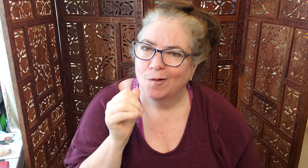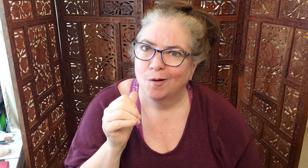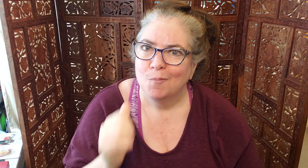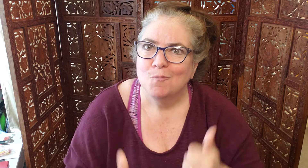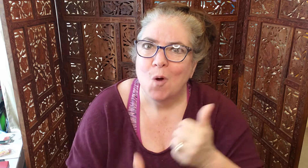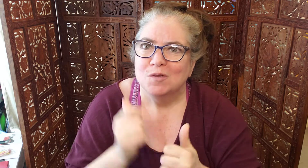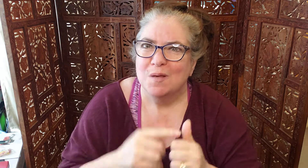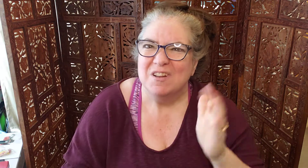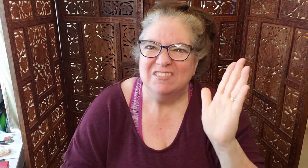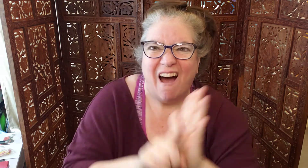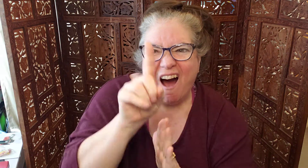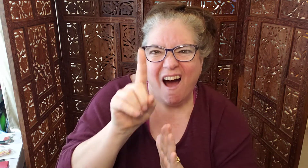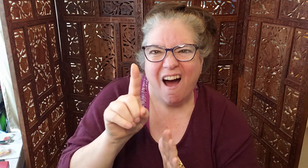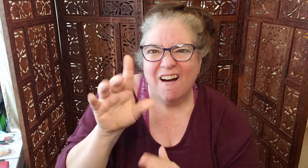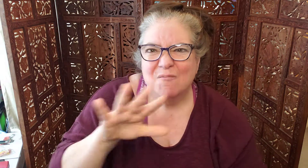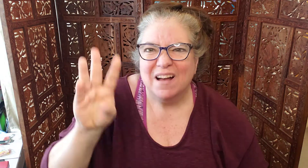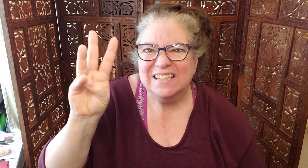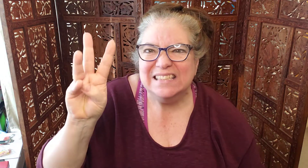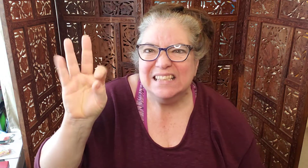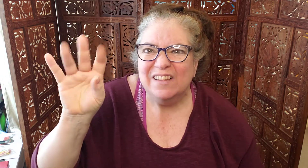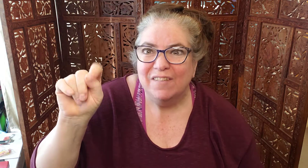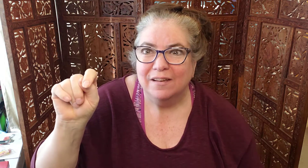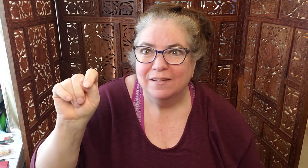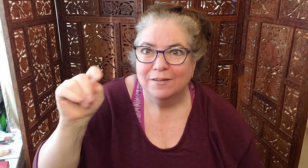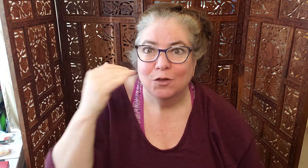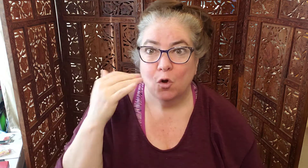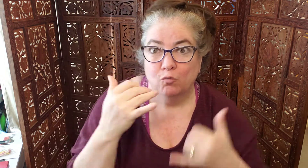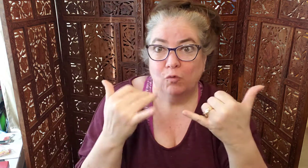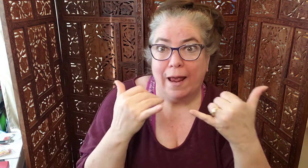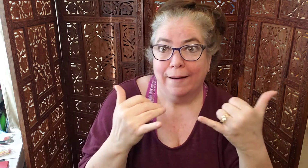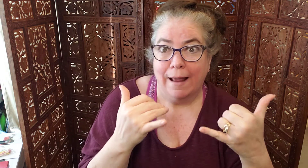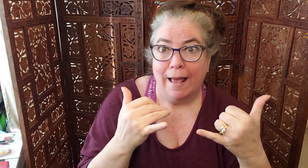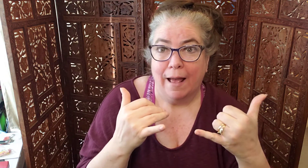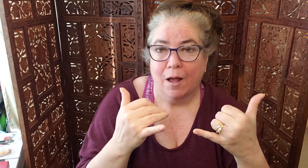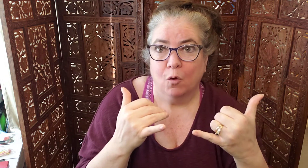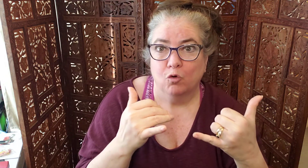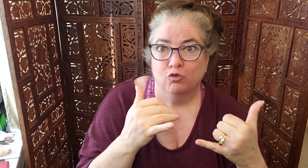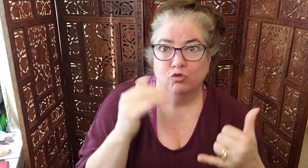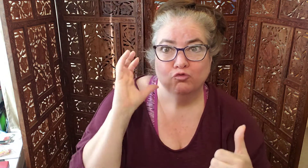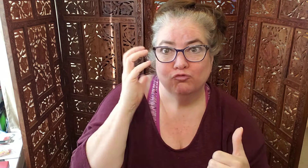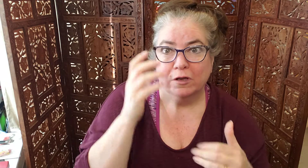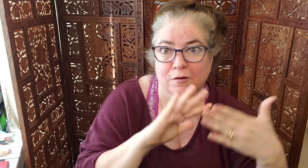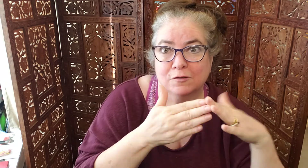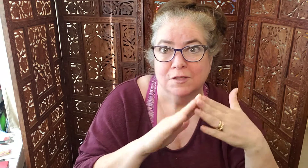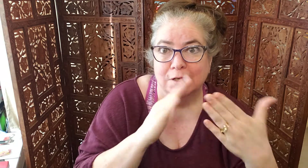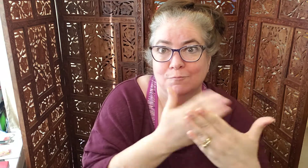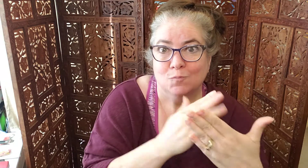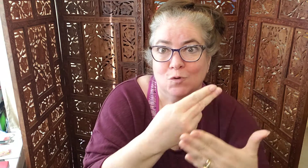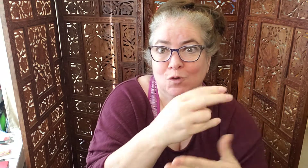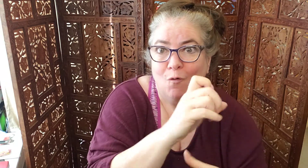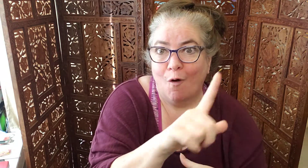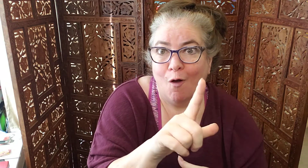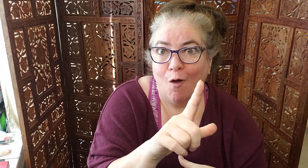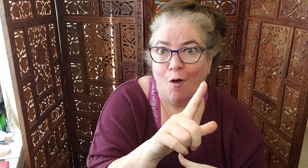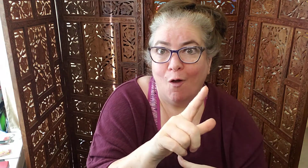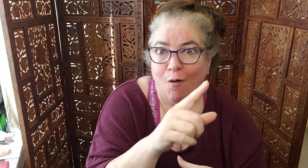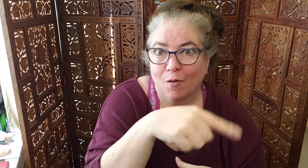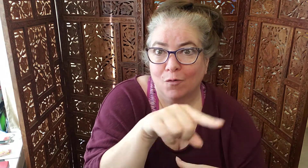even today, have to be at least 5'7"? So they were very tall. They were very attractive.